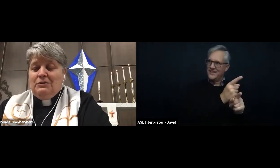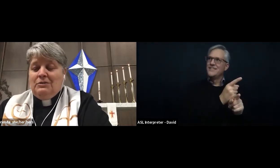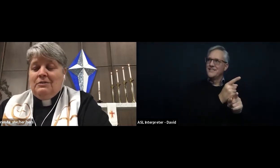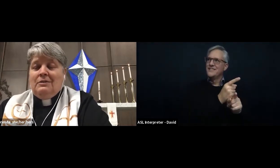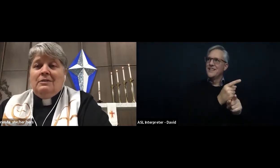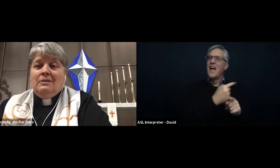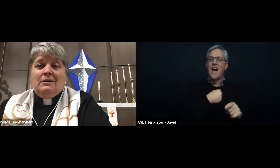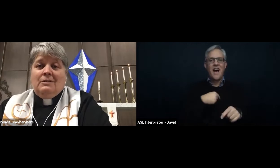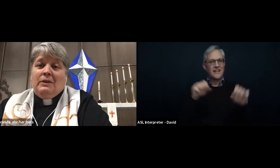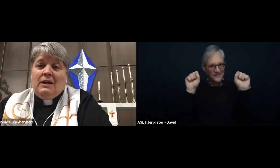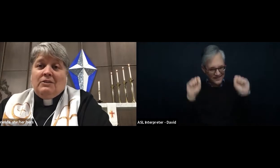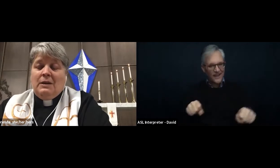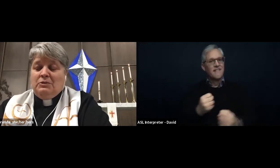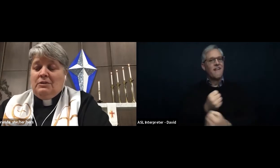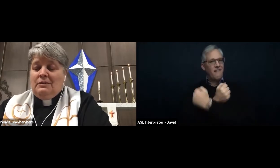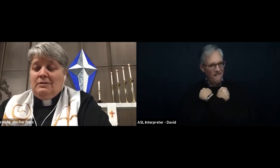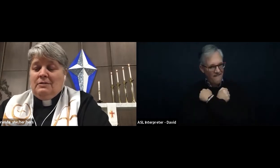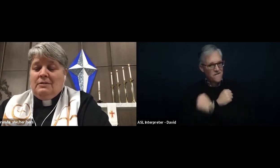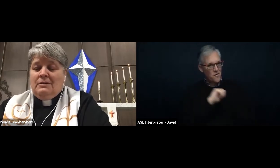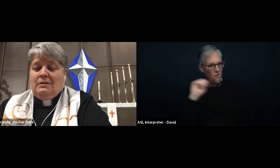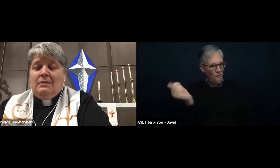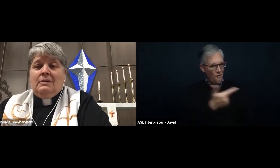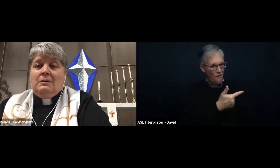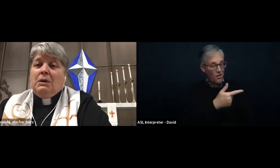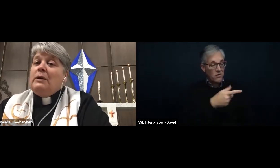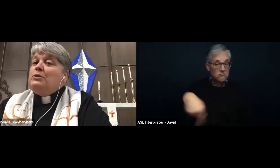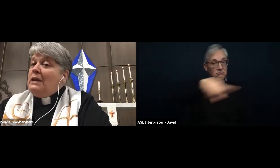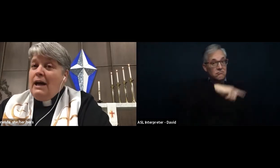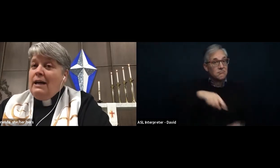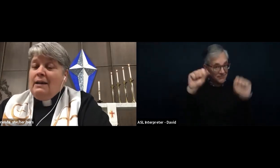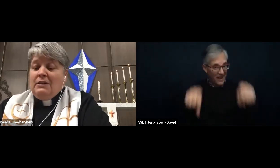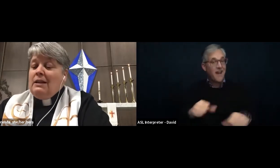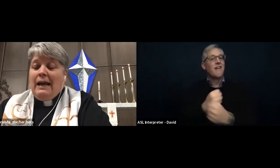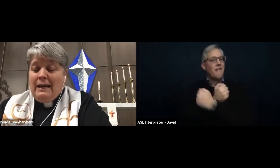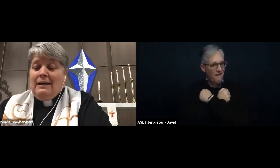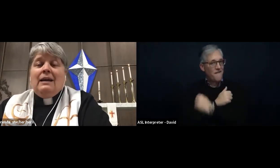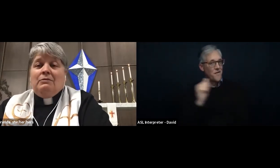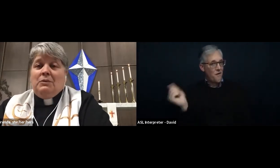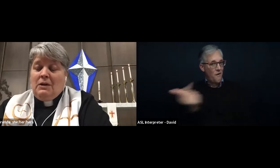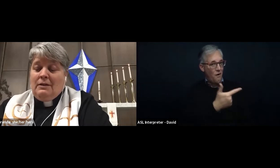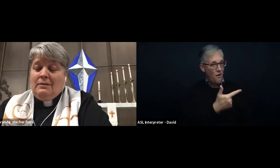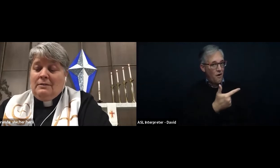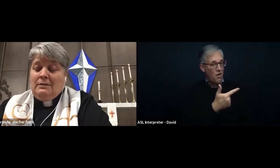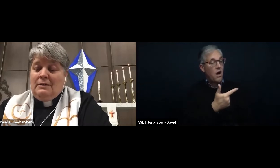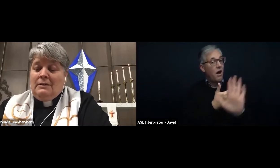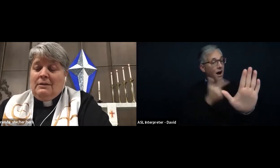others without exception, but we do not have to like